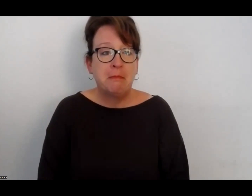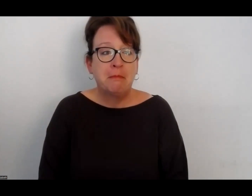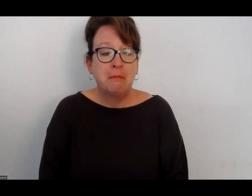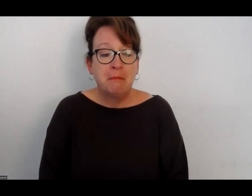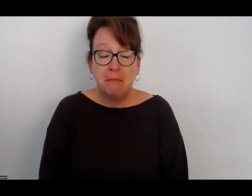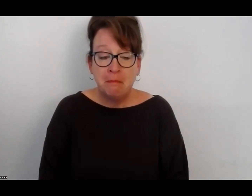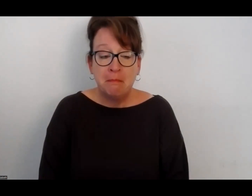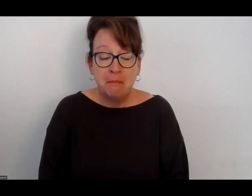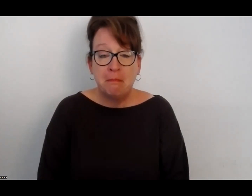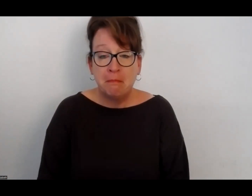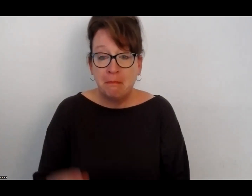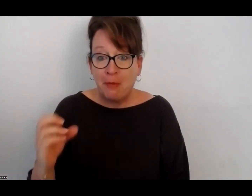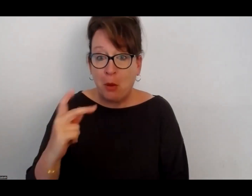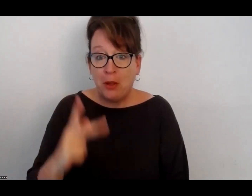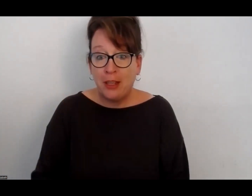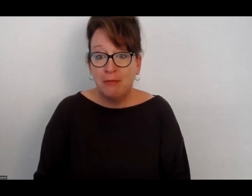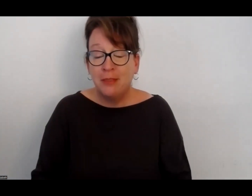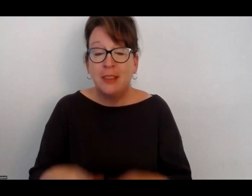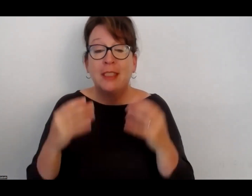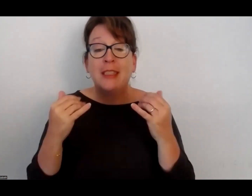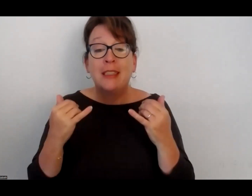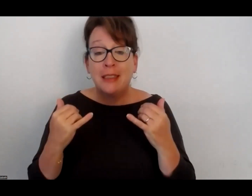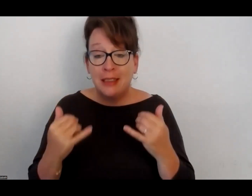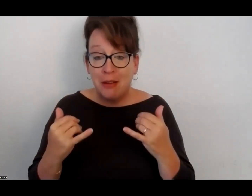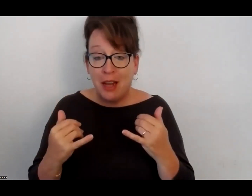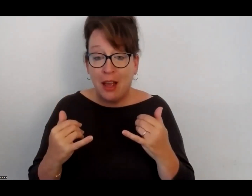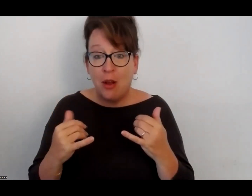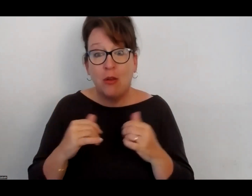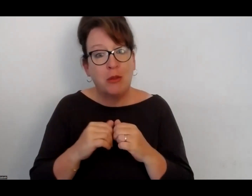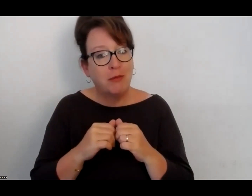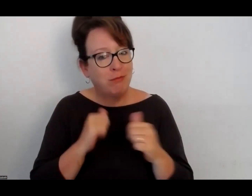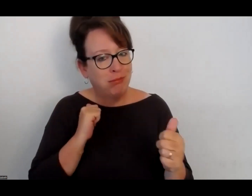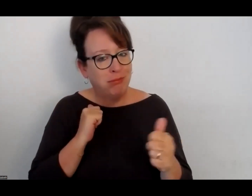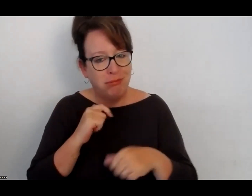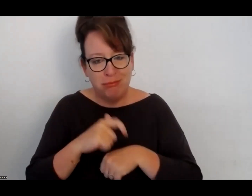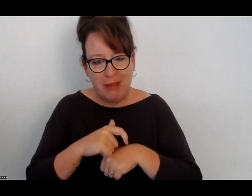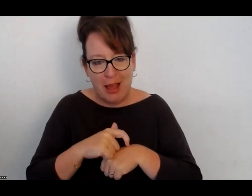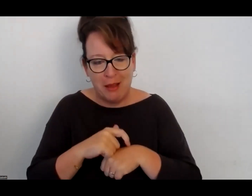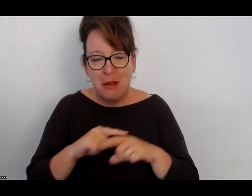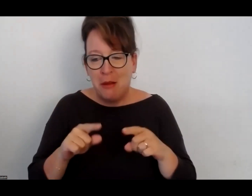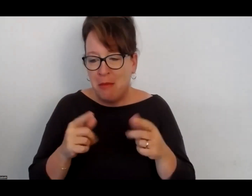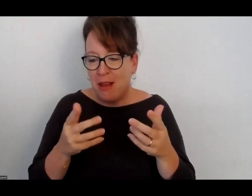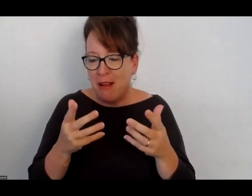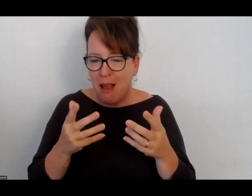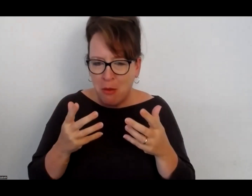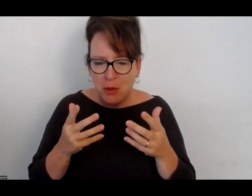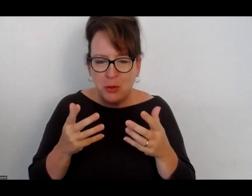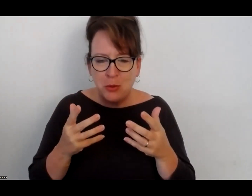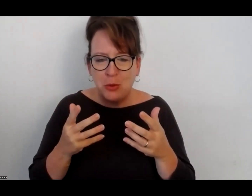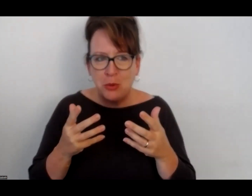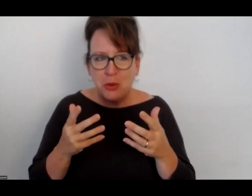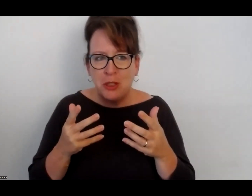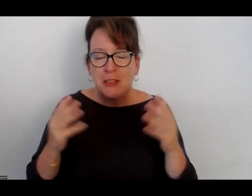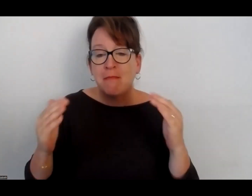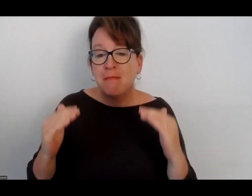Okay. So now we are definitely behind time a little bit, but I definitely want to move to